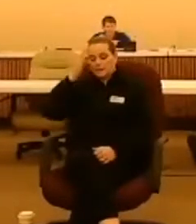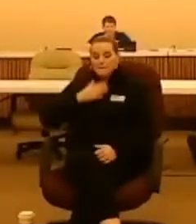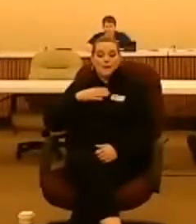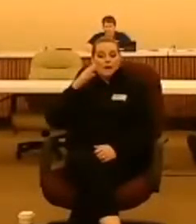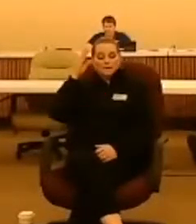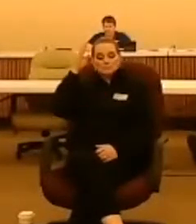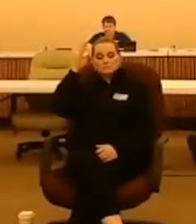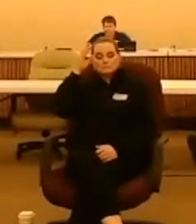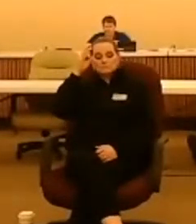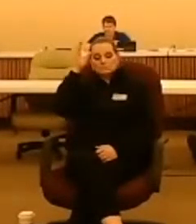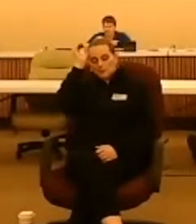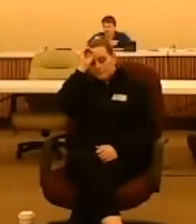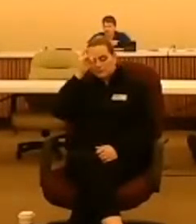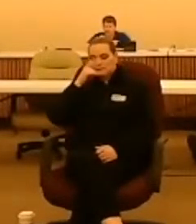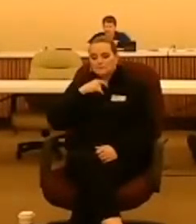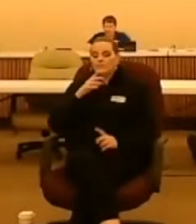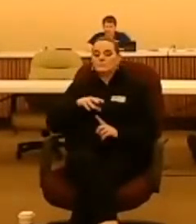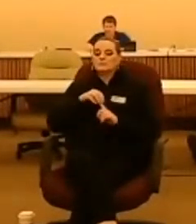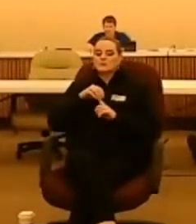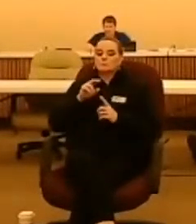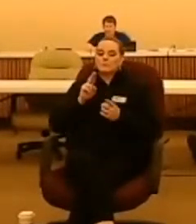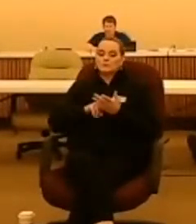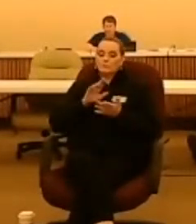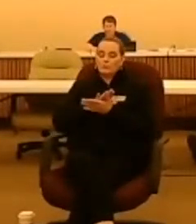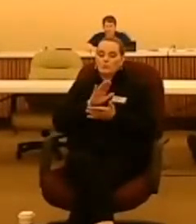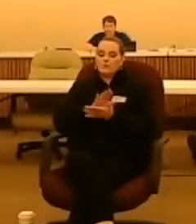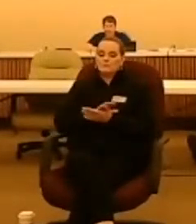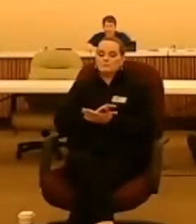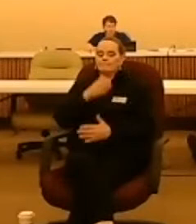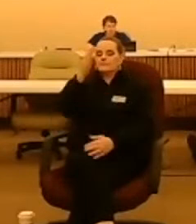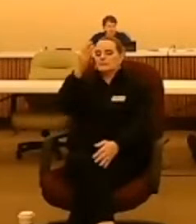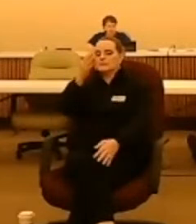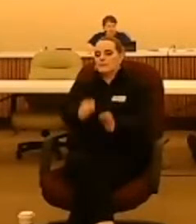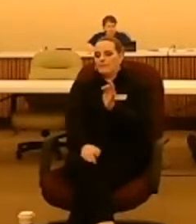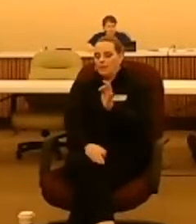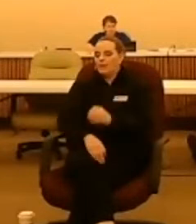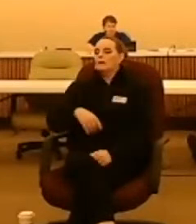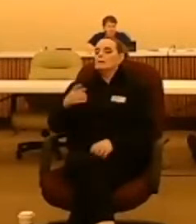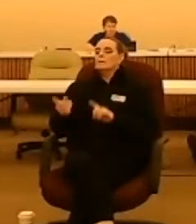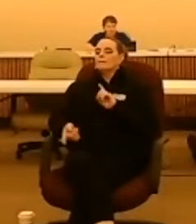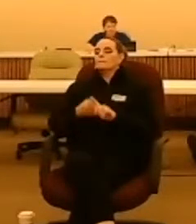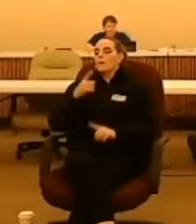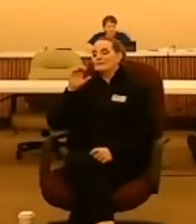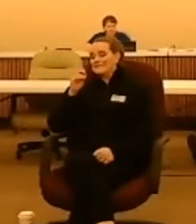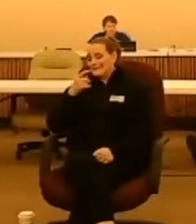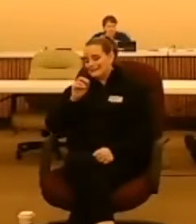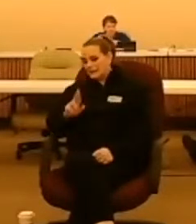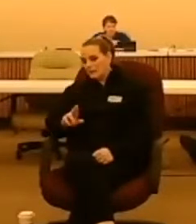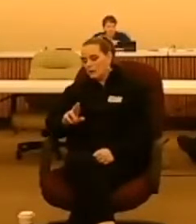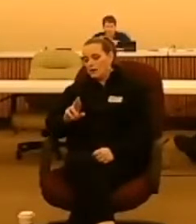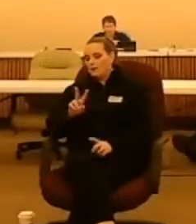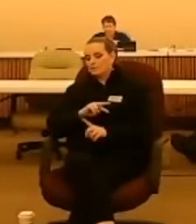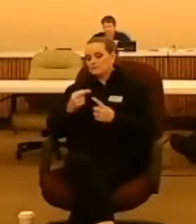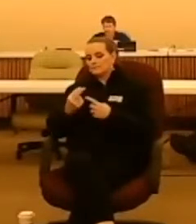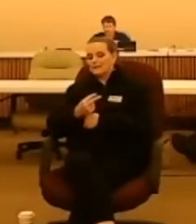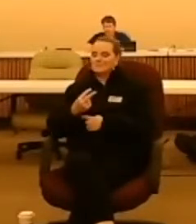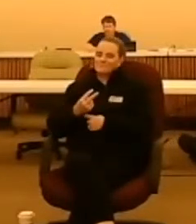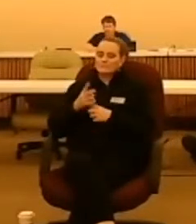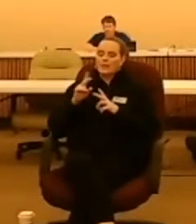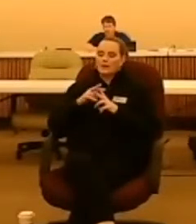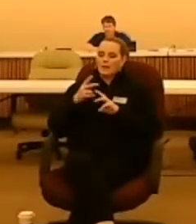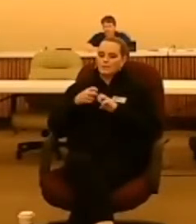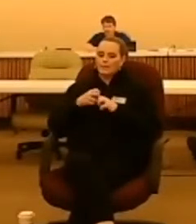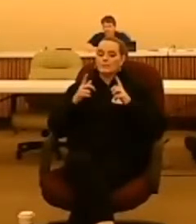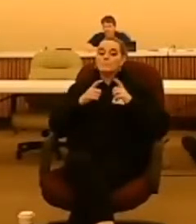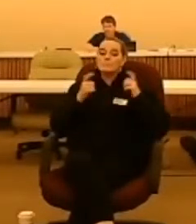a special permit standpoint, this is a piece of cake. From a seeker standpoint, there's a couple issues. The biggest one